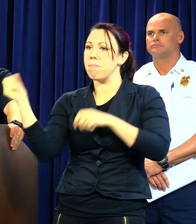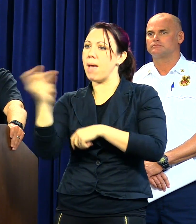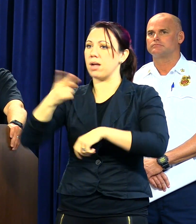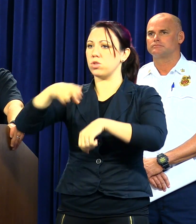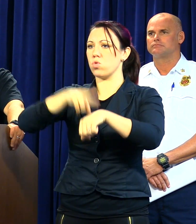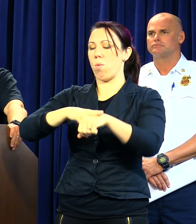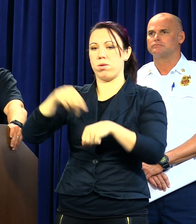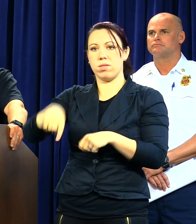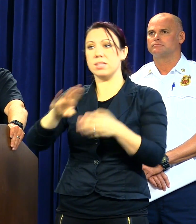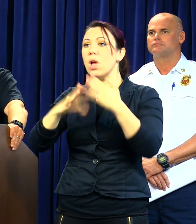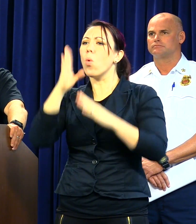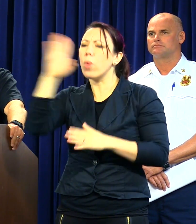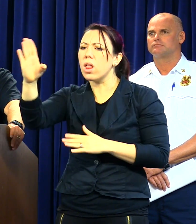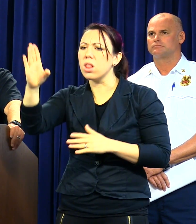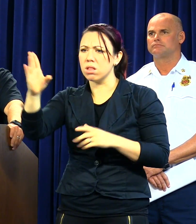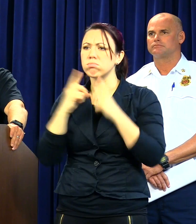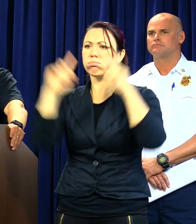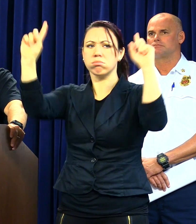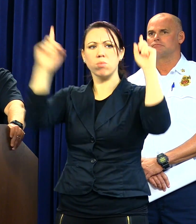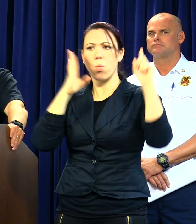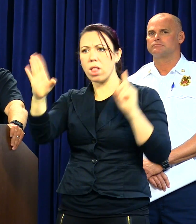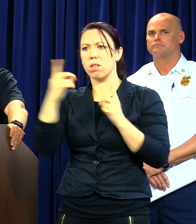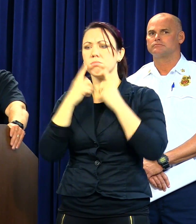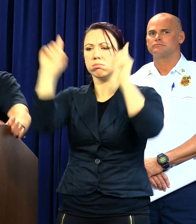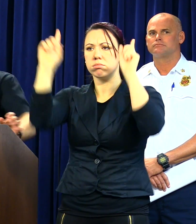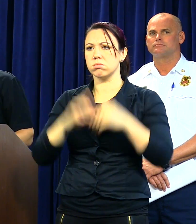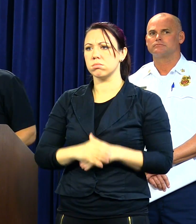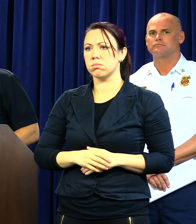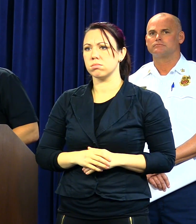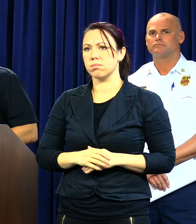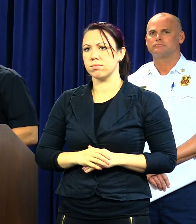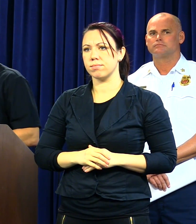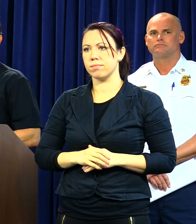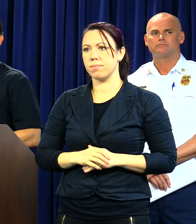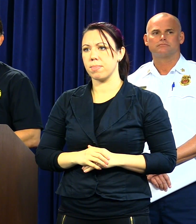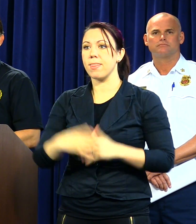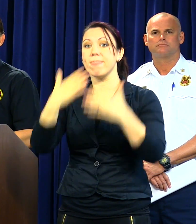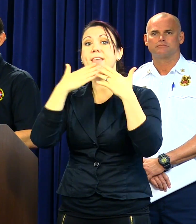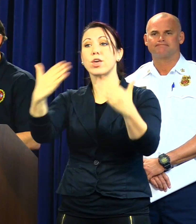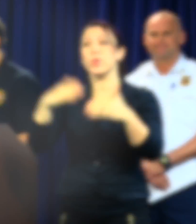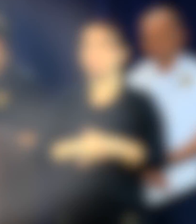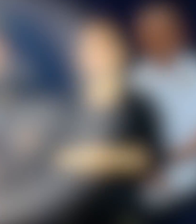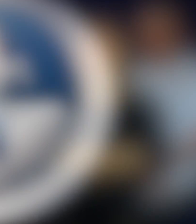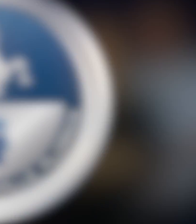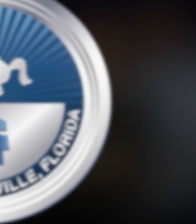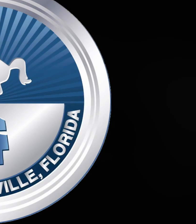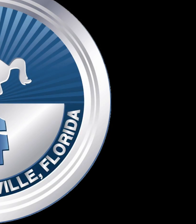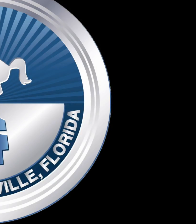And we'll get there. We'll get there. Thank you.